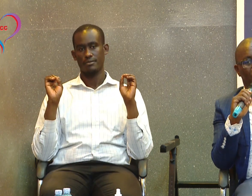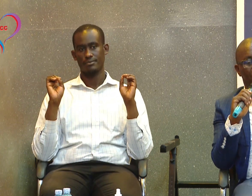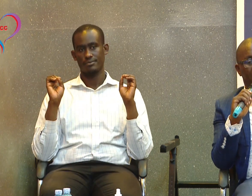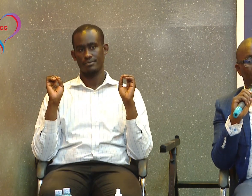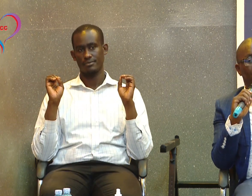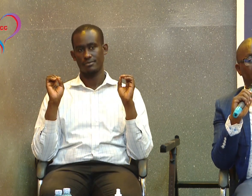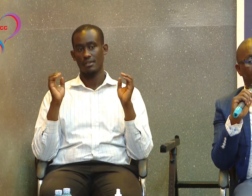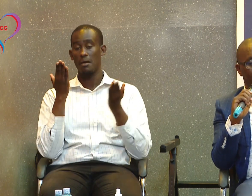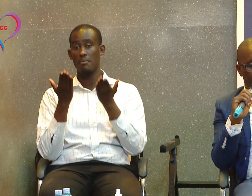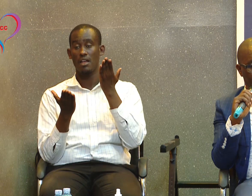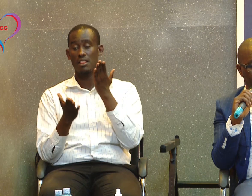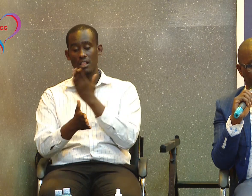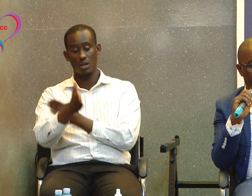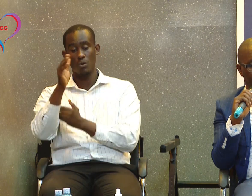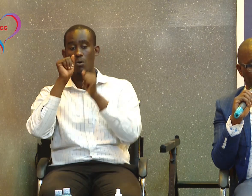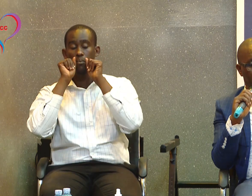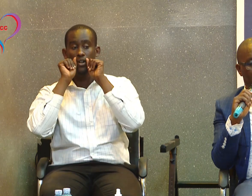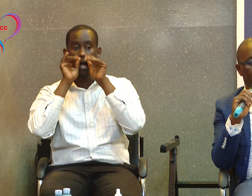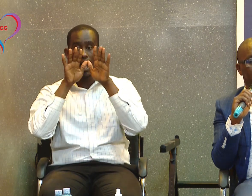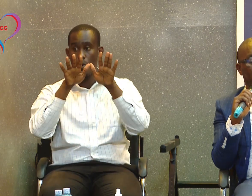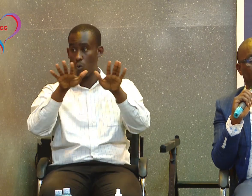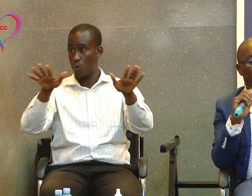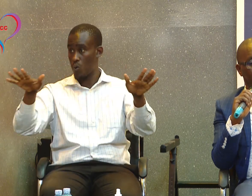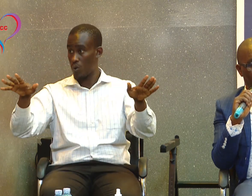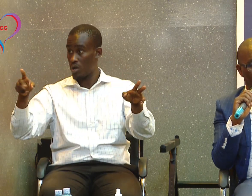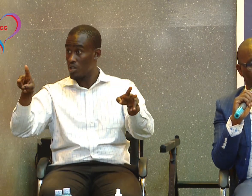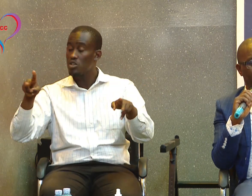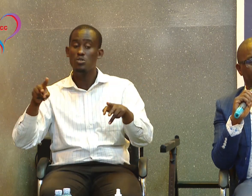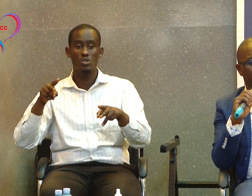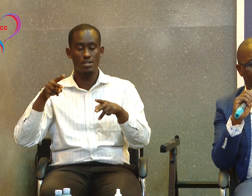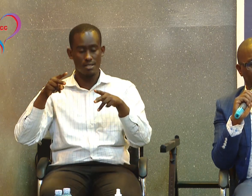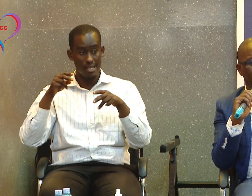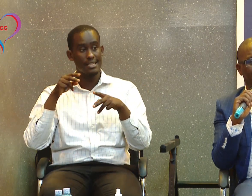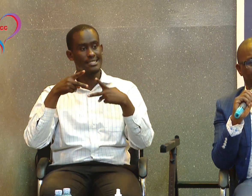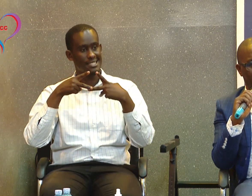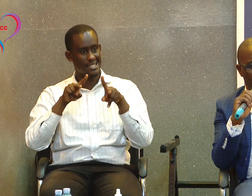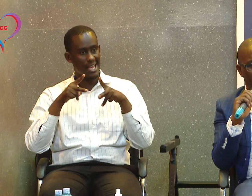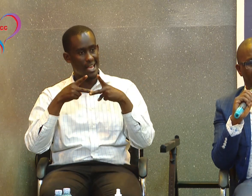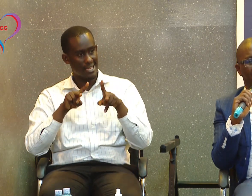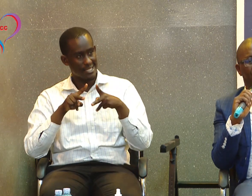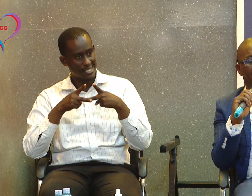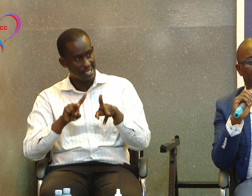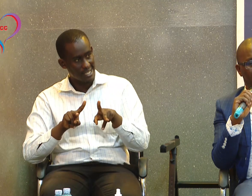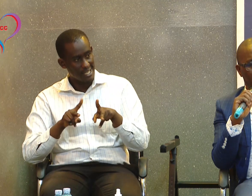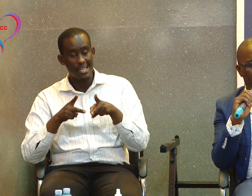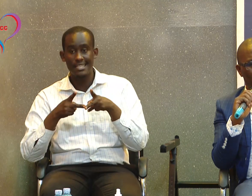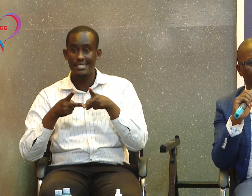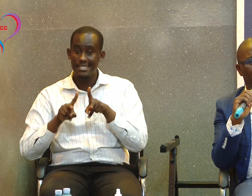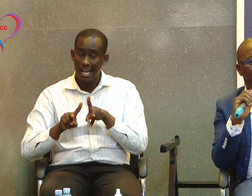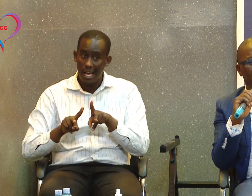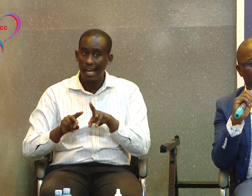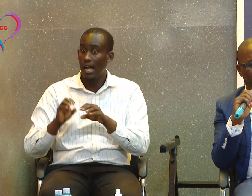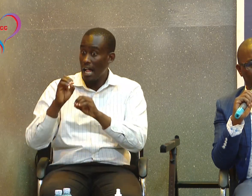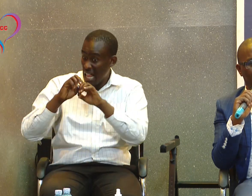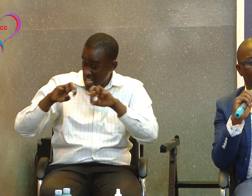May the Lord bless you as you start the quest of seeking the Creator, the Creator's mind, the